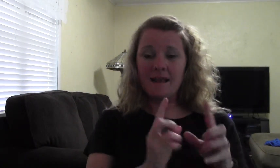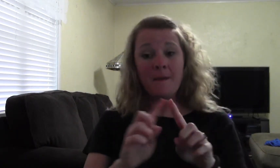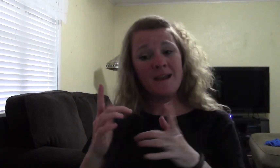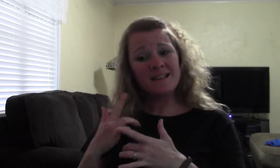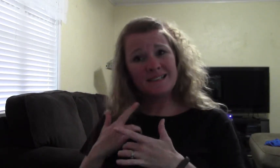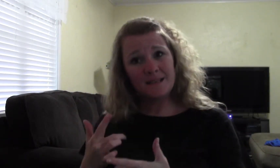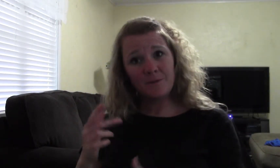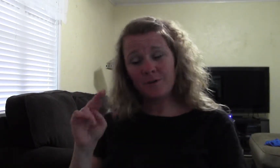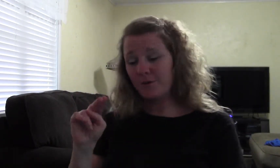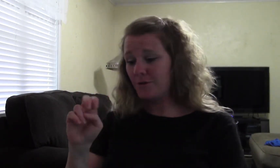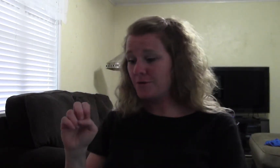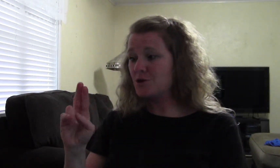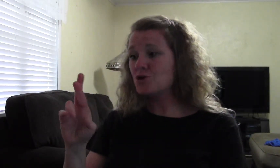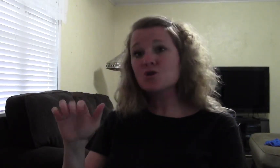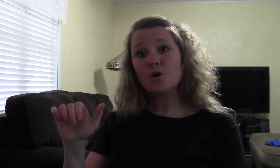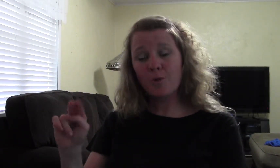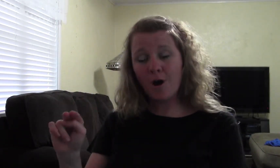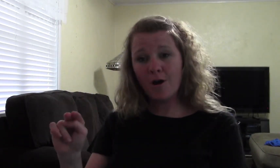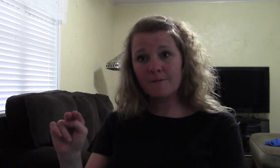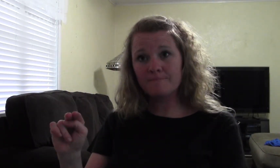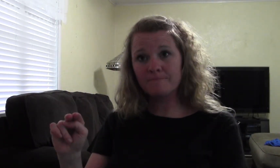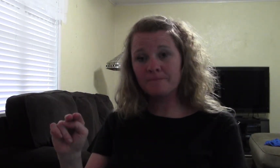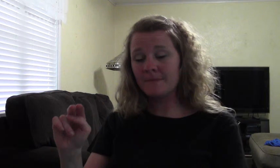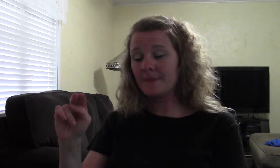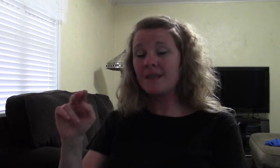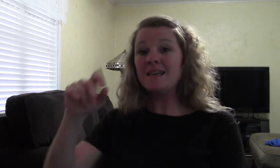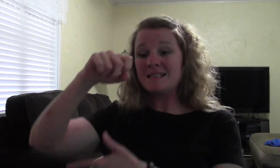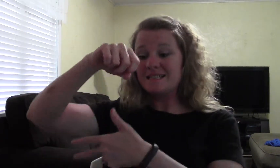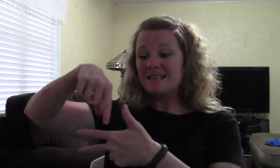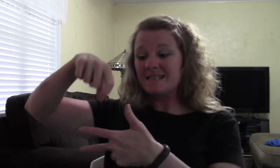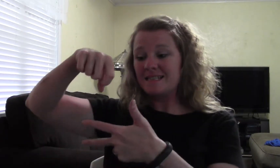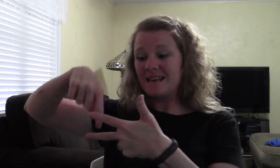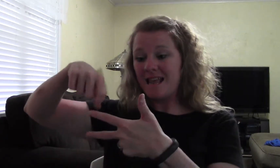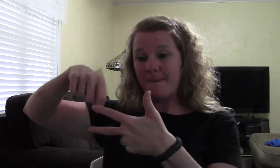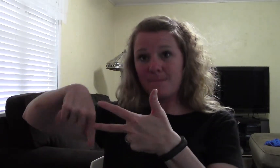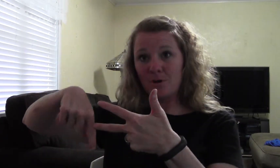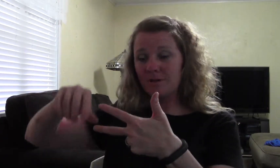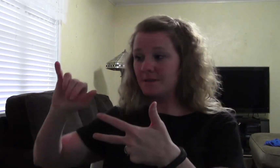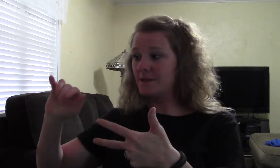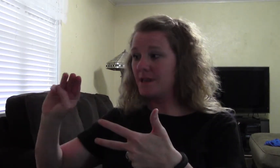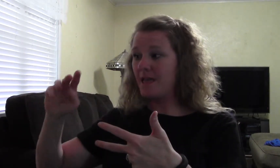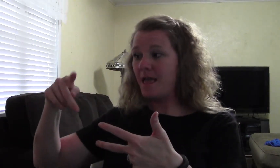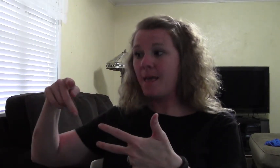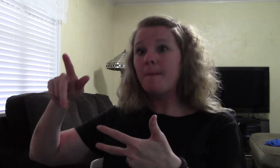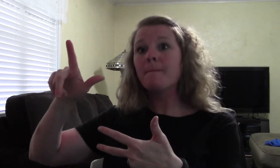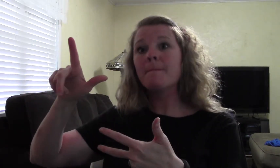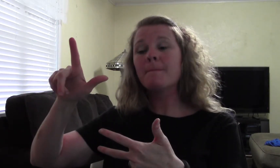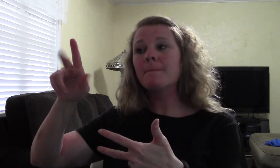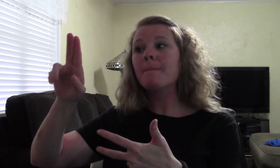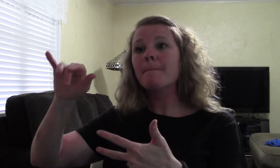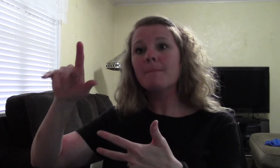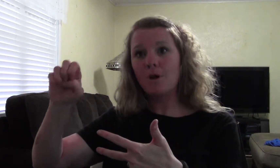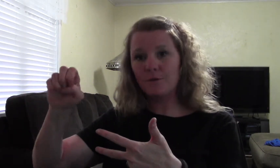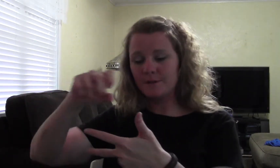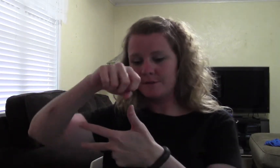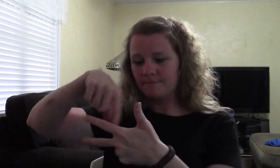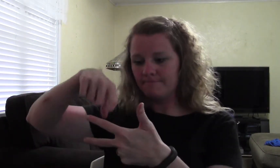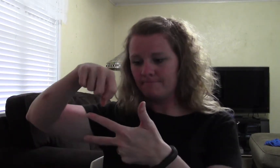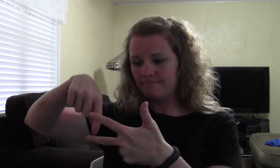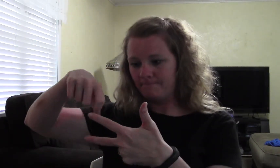neuron sends an impulse in this direction all the time, the way I've set it up with my